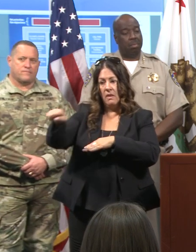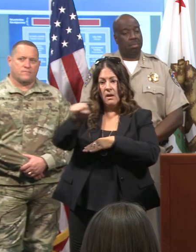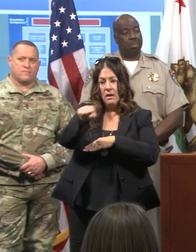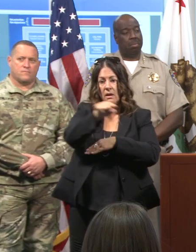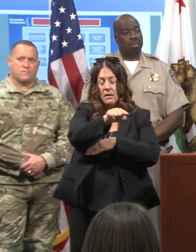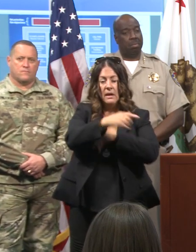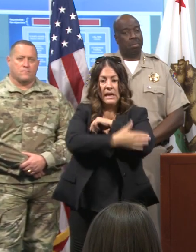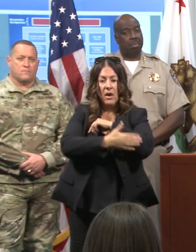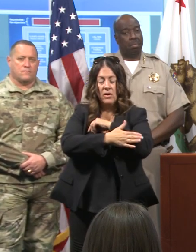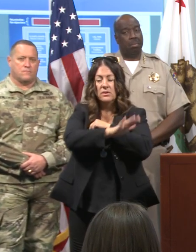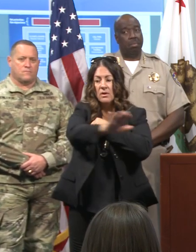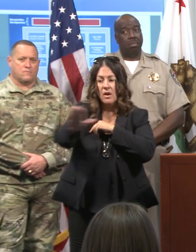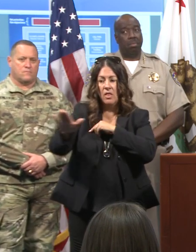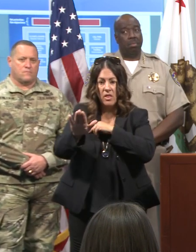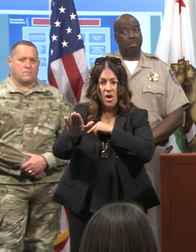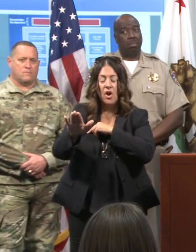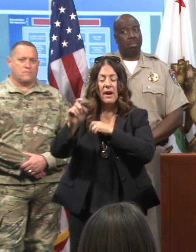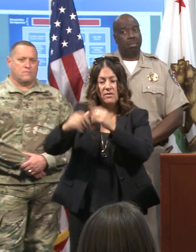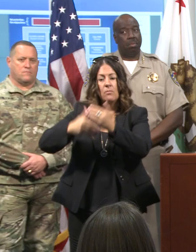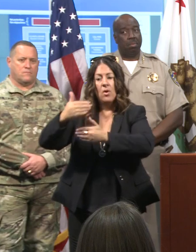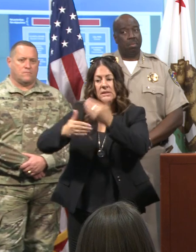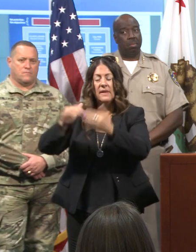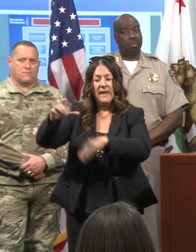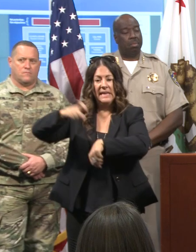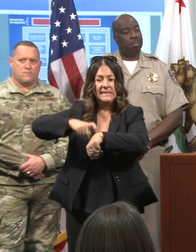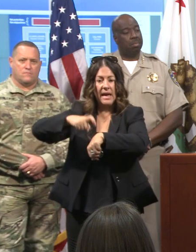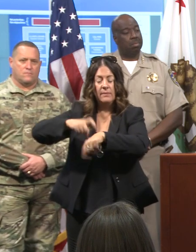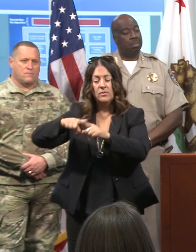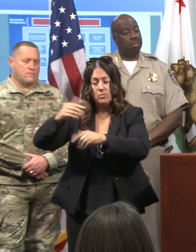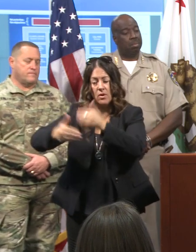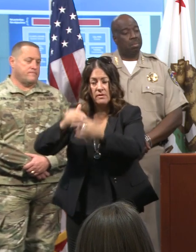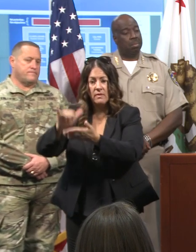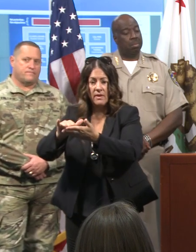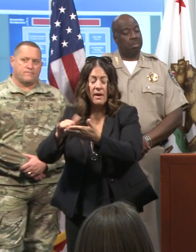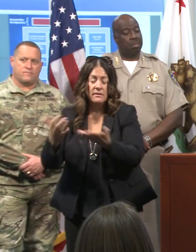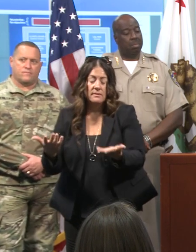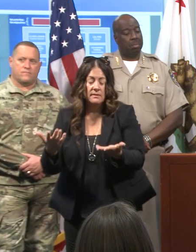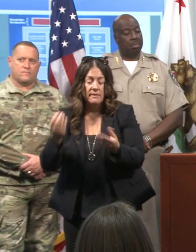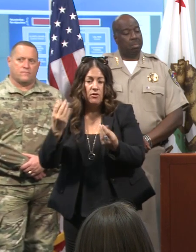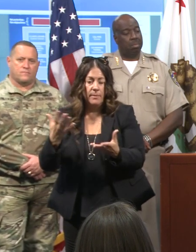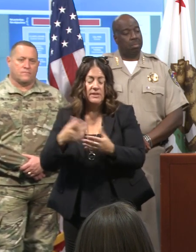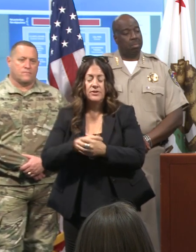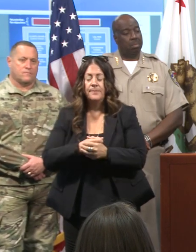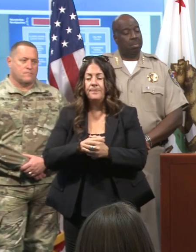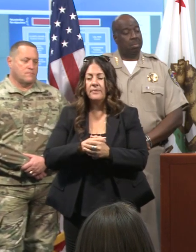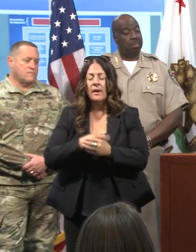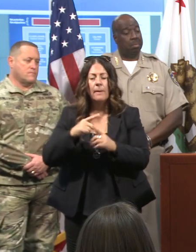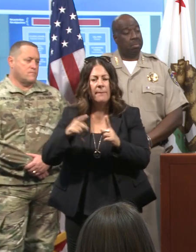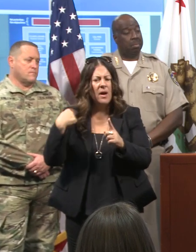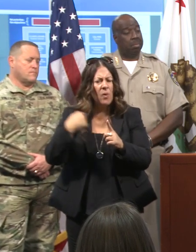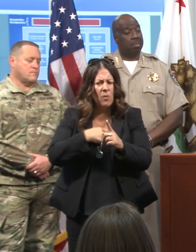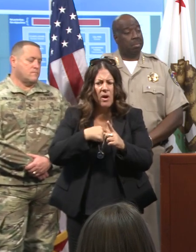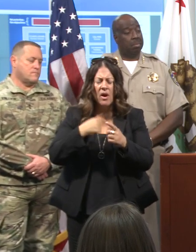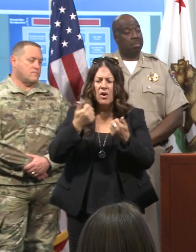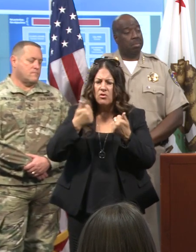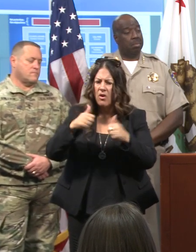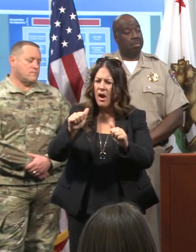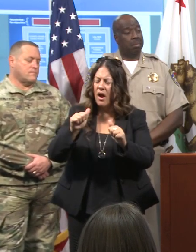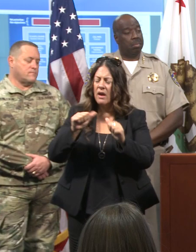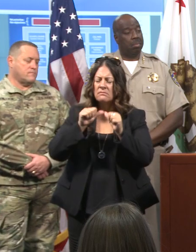the local coroners to process that. As far as the ongoing, we are constantly working to